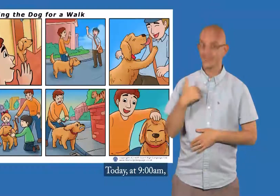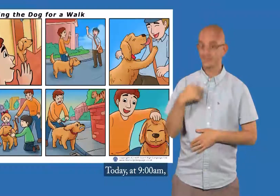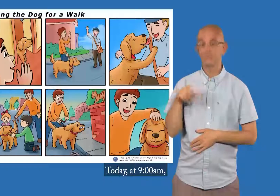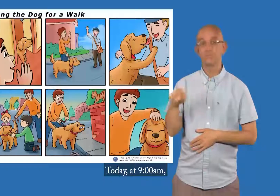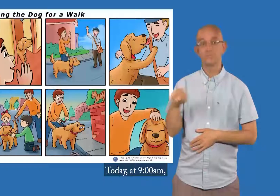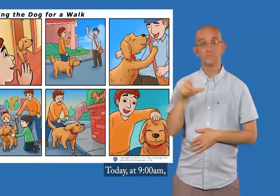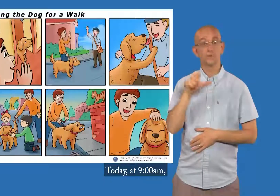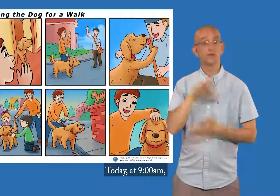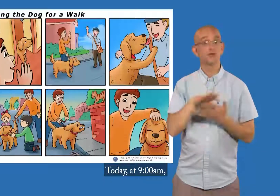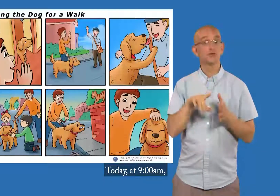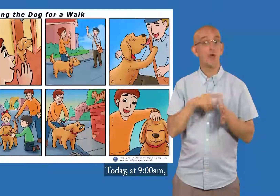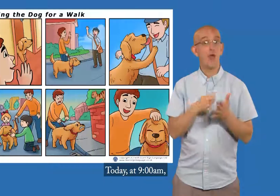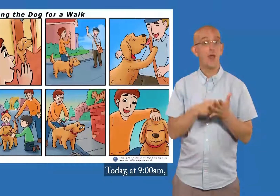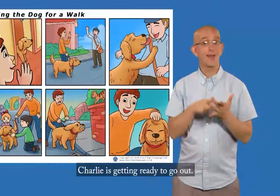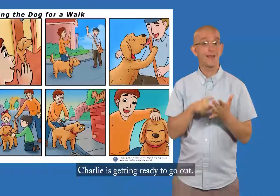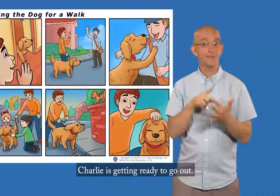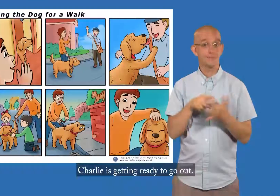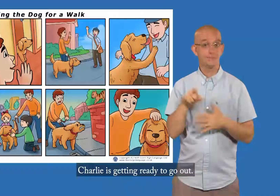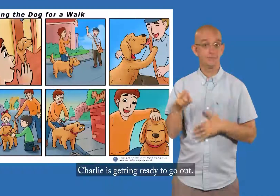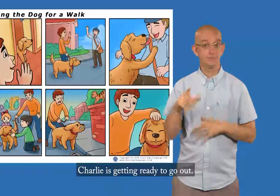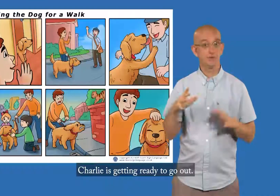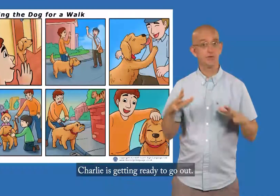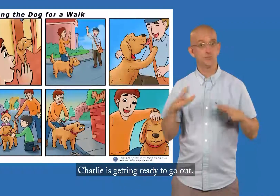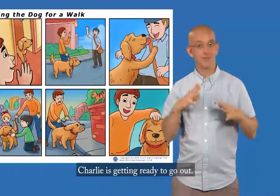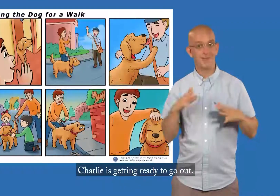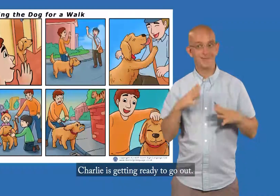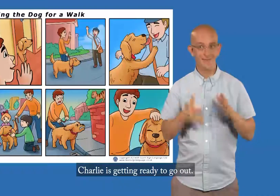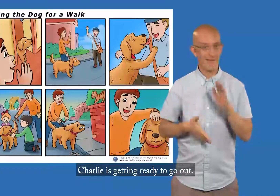Today, at 9 a.m, Charlie is getting ready to go out.